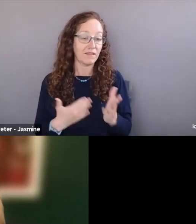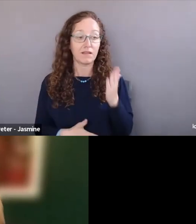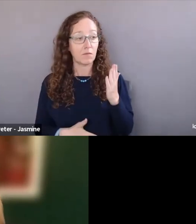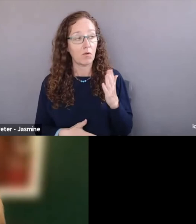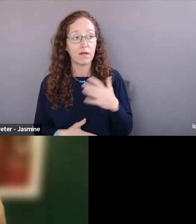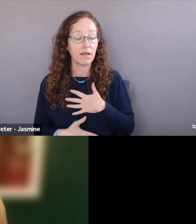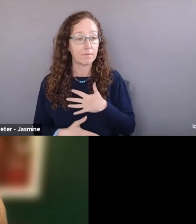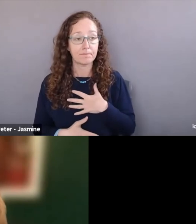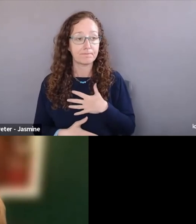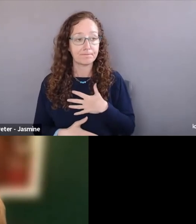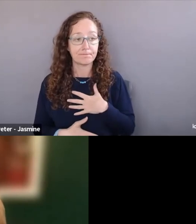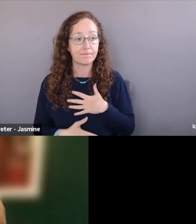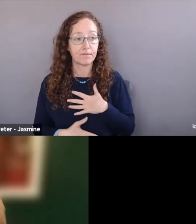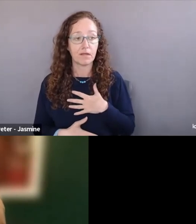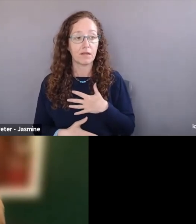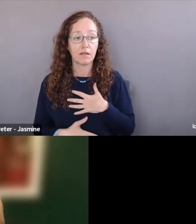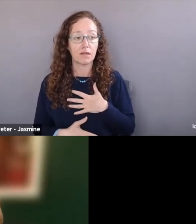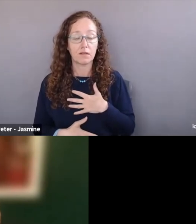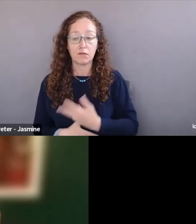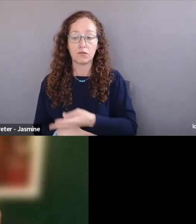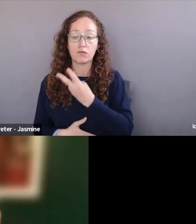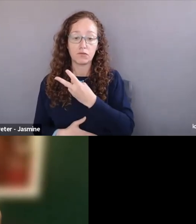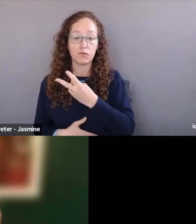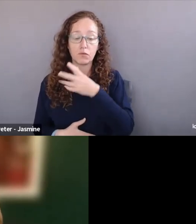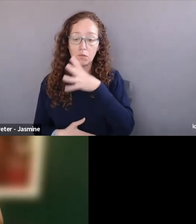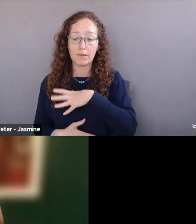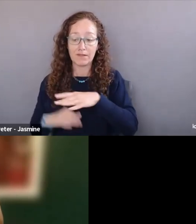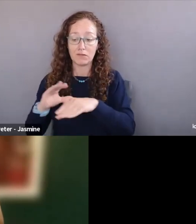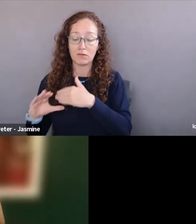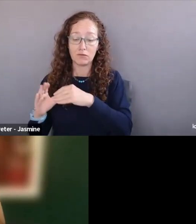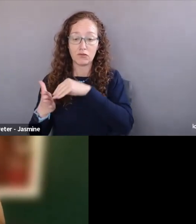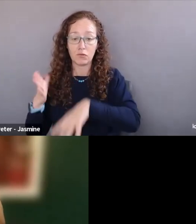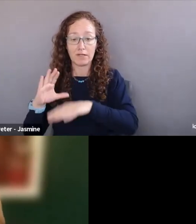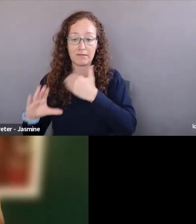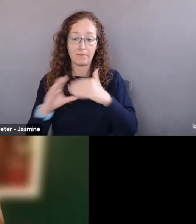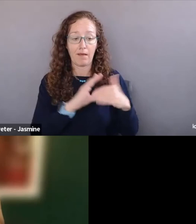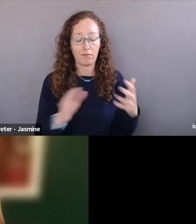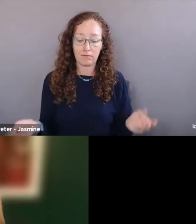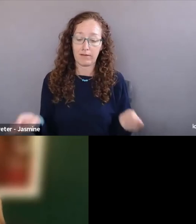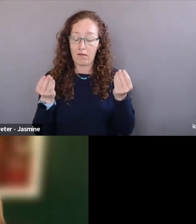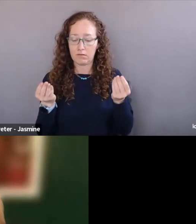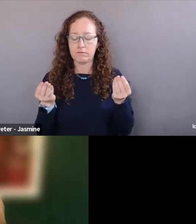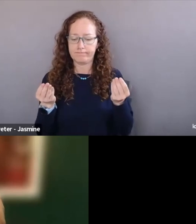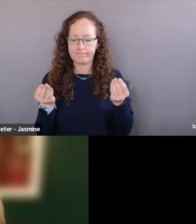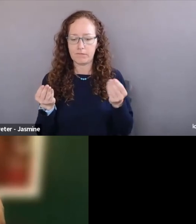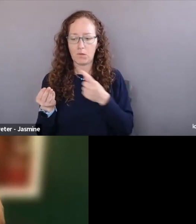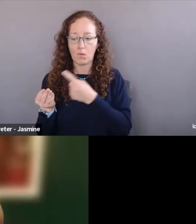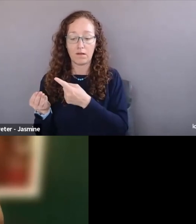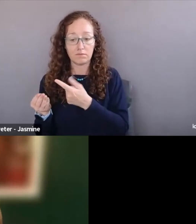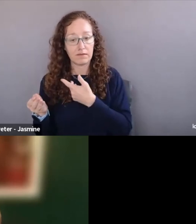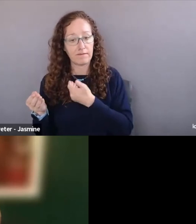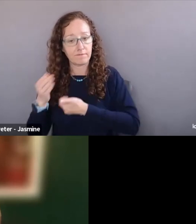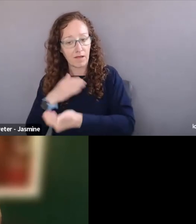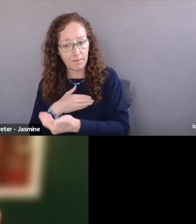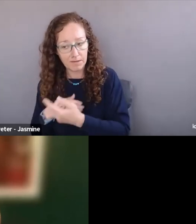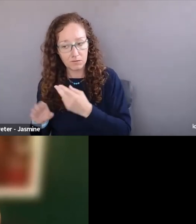women students, one of them inviting me into a training about restorative justice circles and how we,